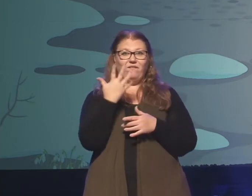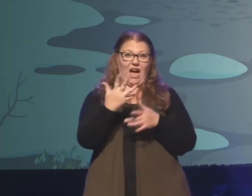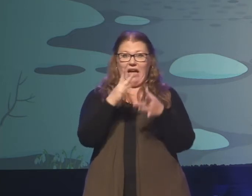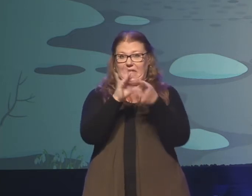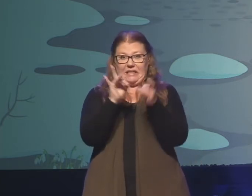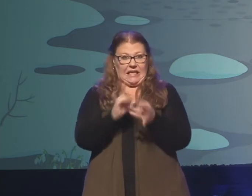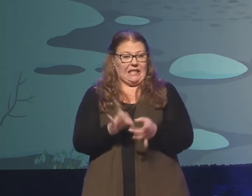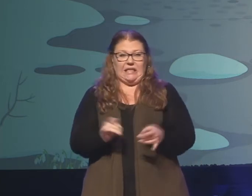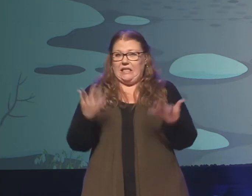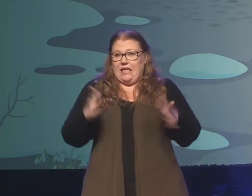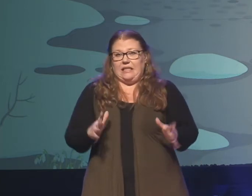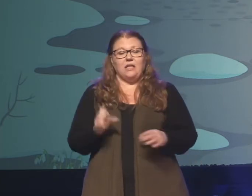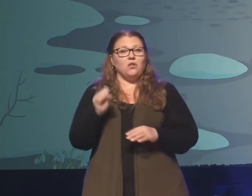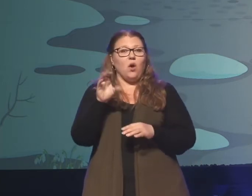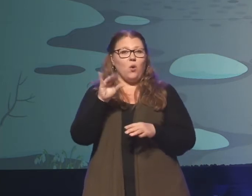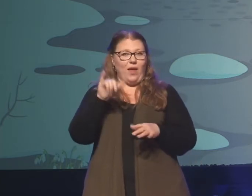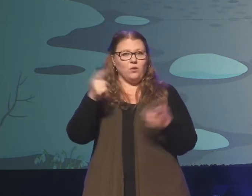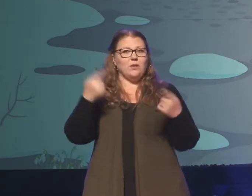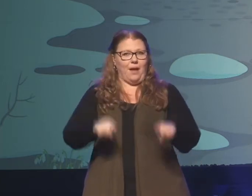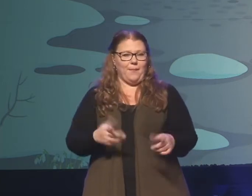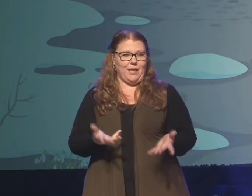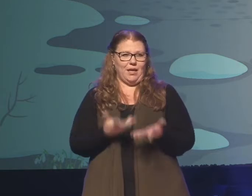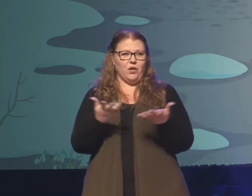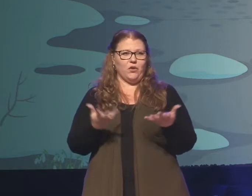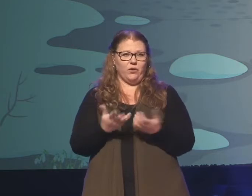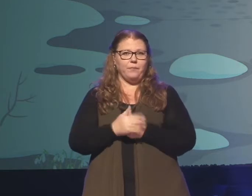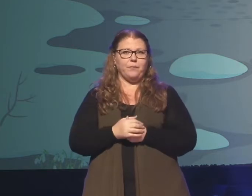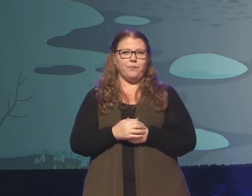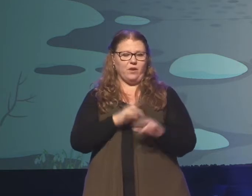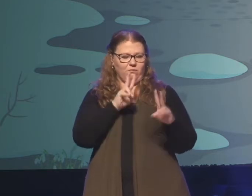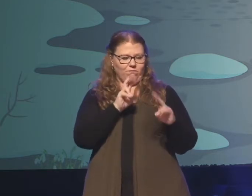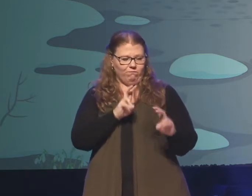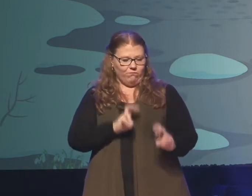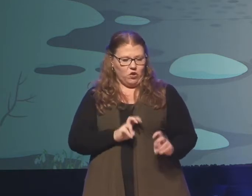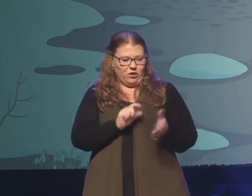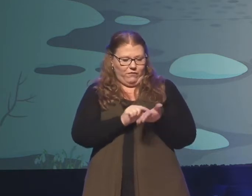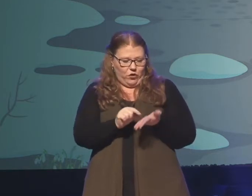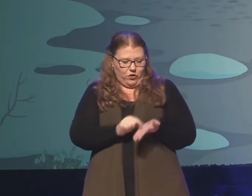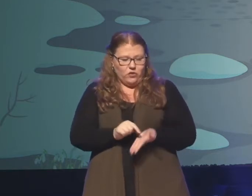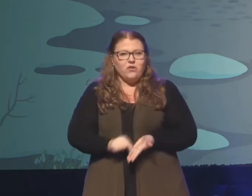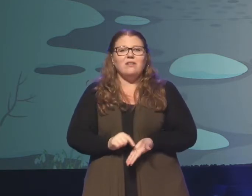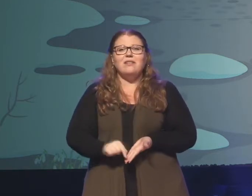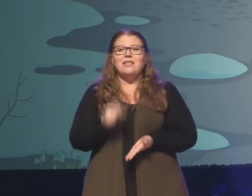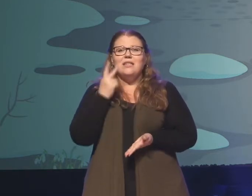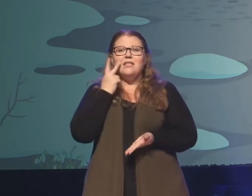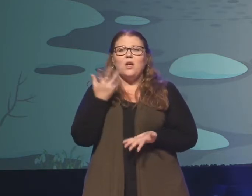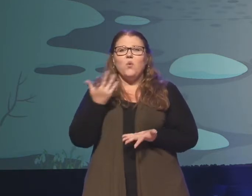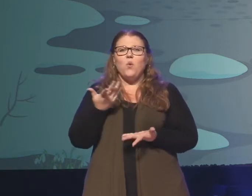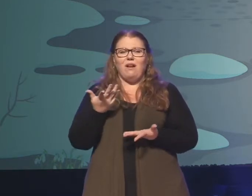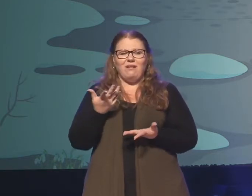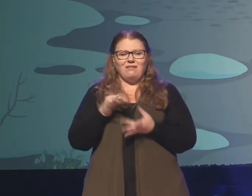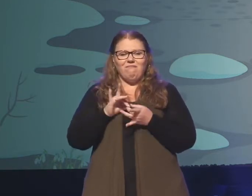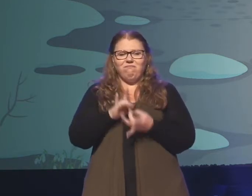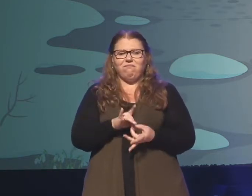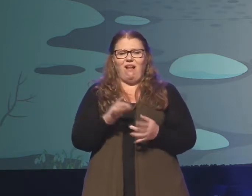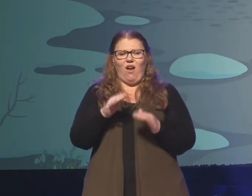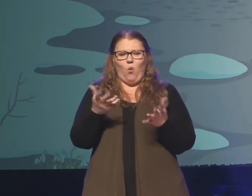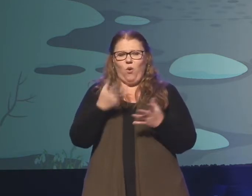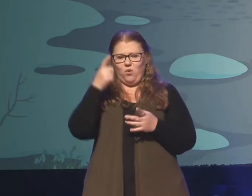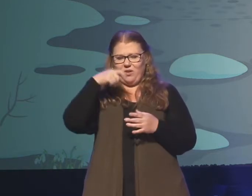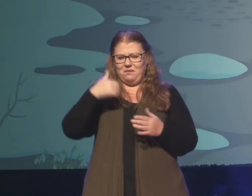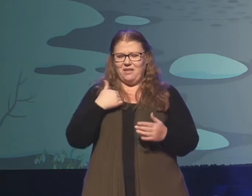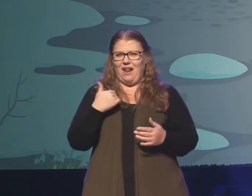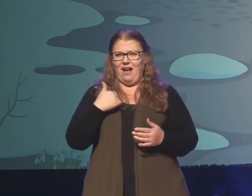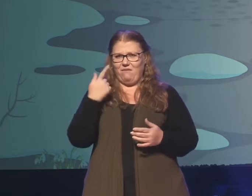okay? So that's what's happening here. So let's kind of look at this kind of verse by verse and see, what does this have to tell us? What wisdom does it offer